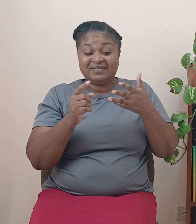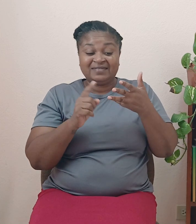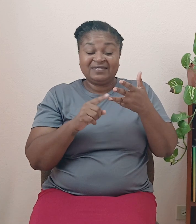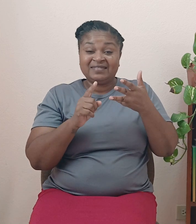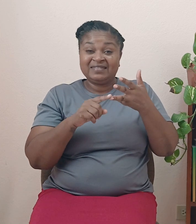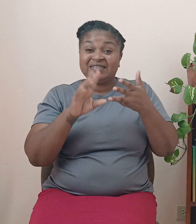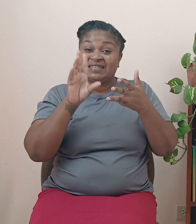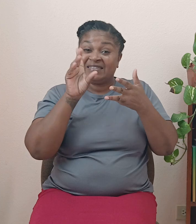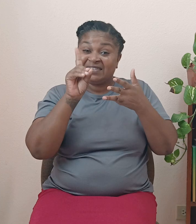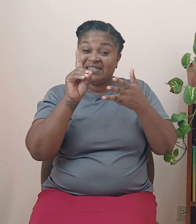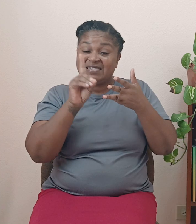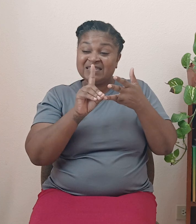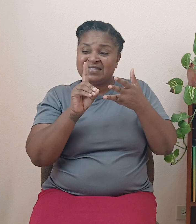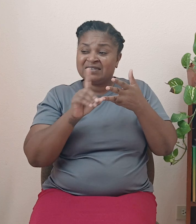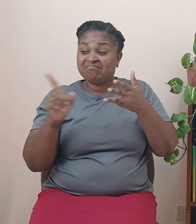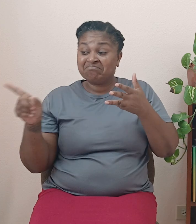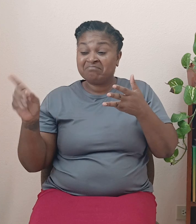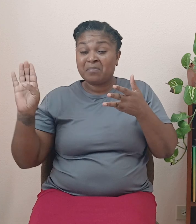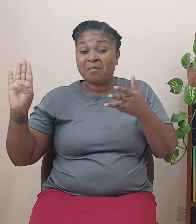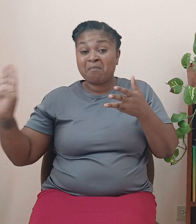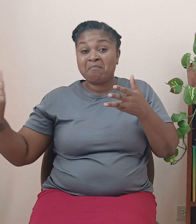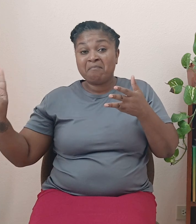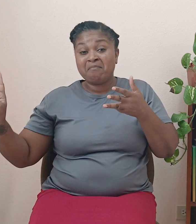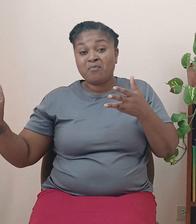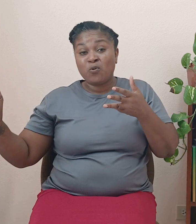D. He heard that she worked hard.